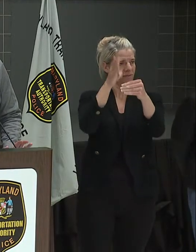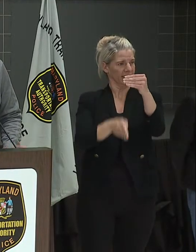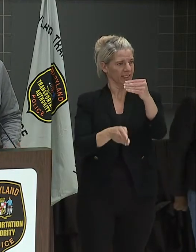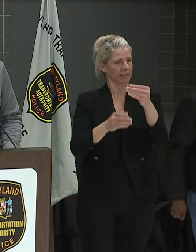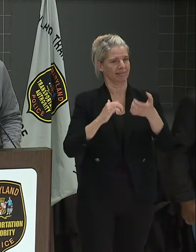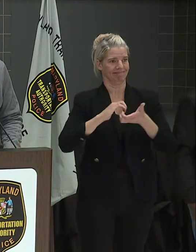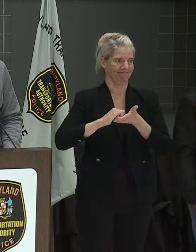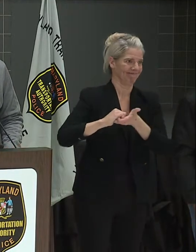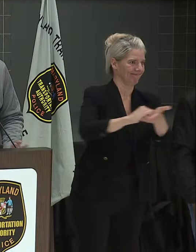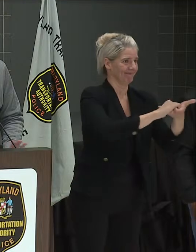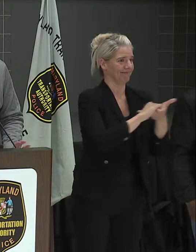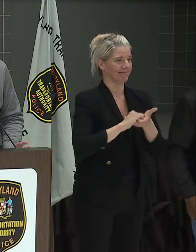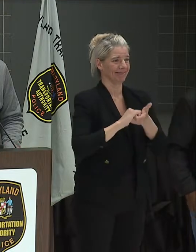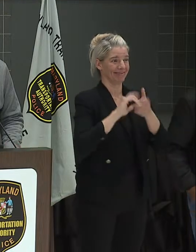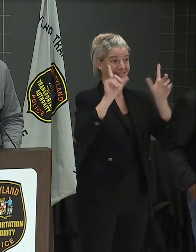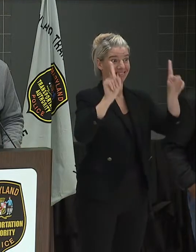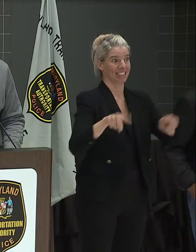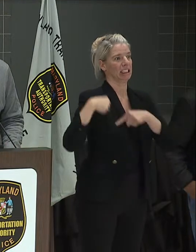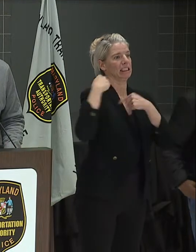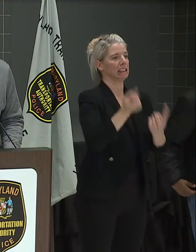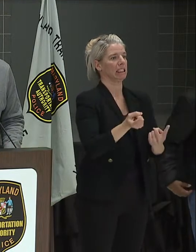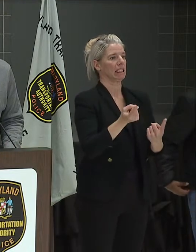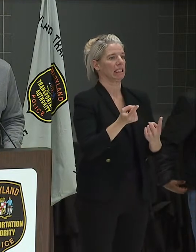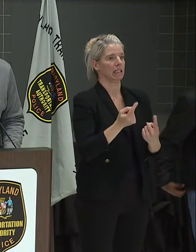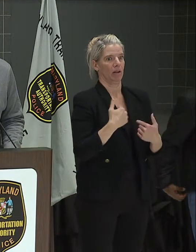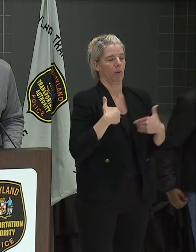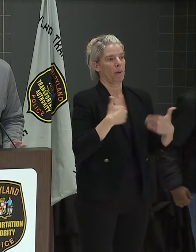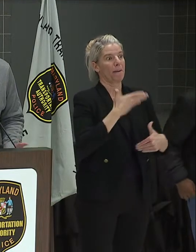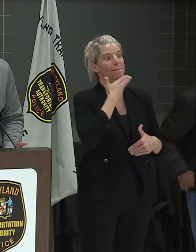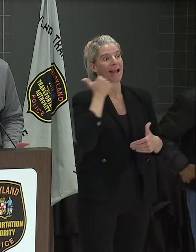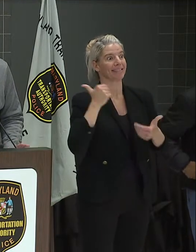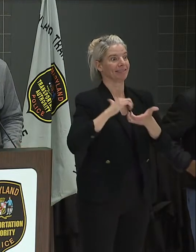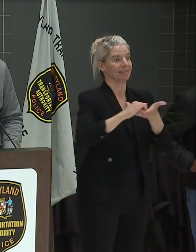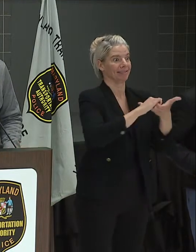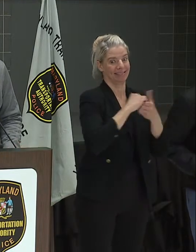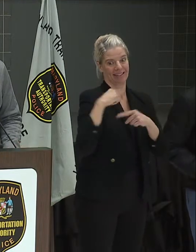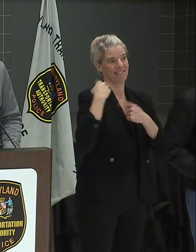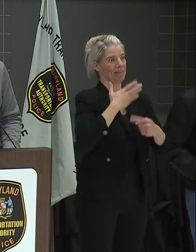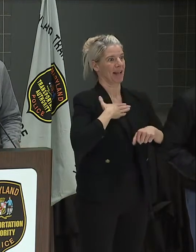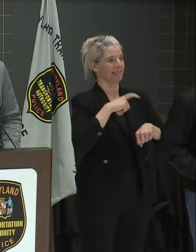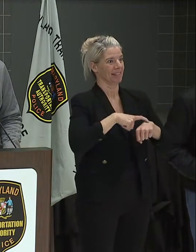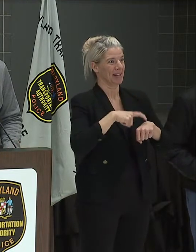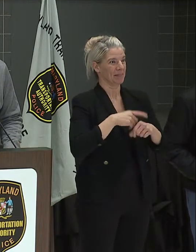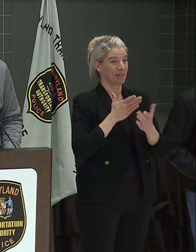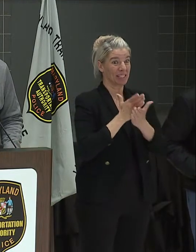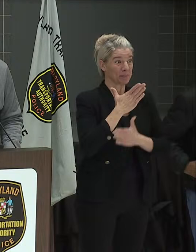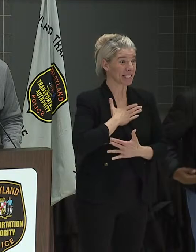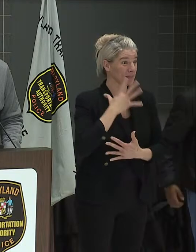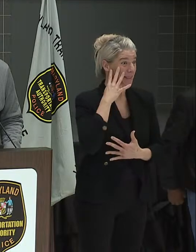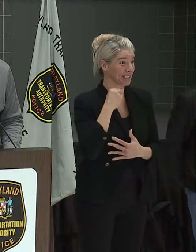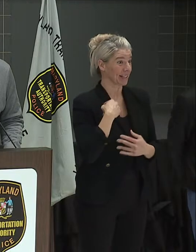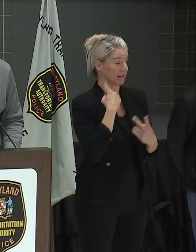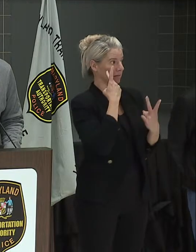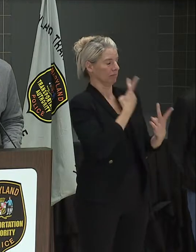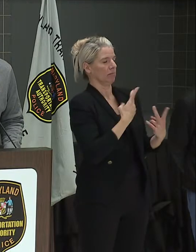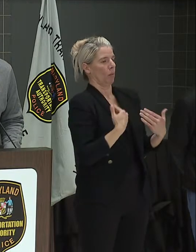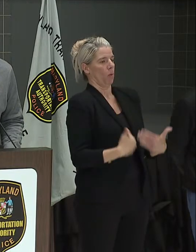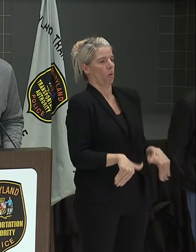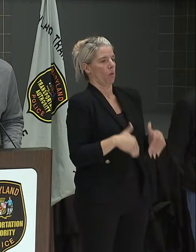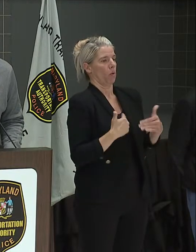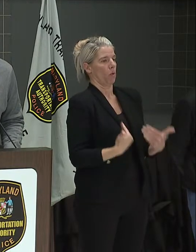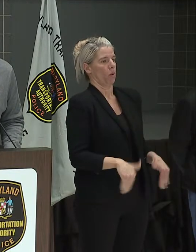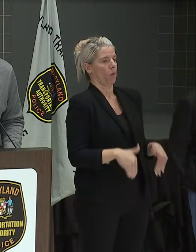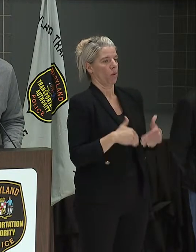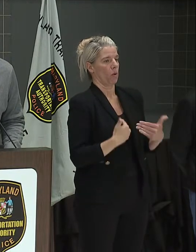ever seen in all of my time as county executive and through all of my experience in government. And we're seeing the difference it